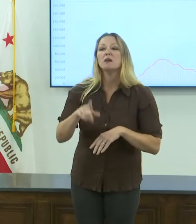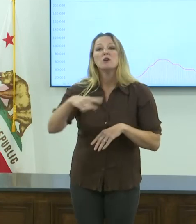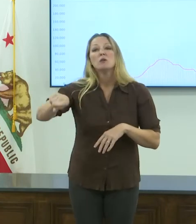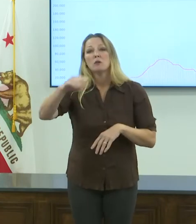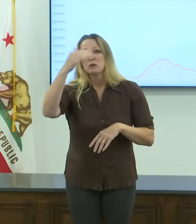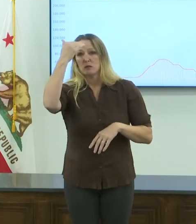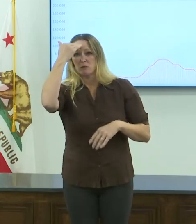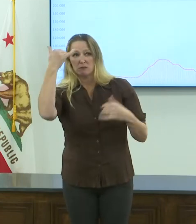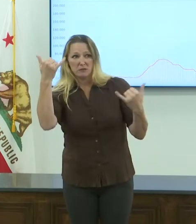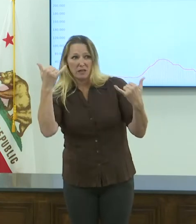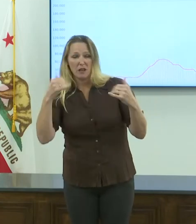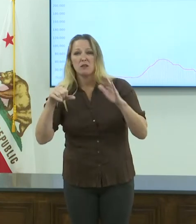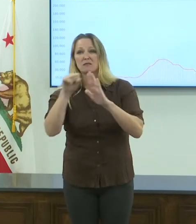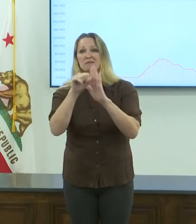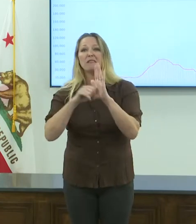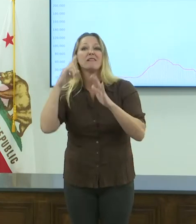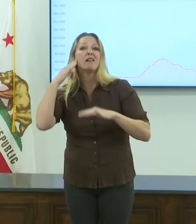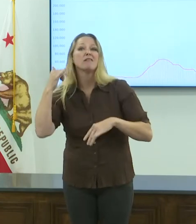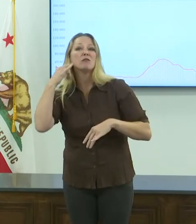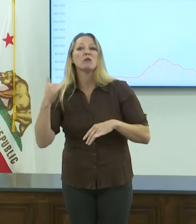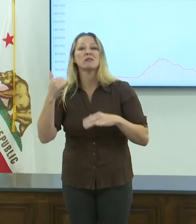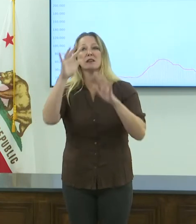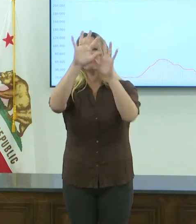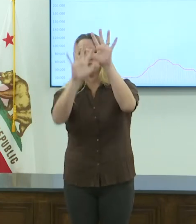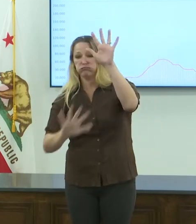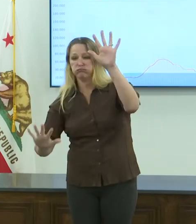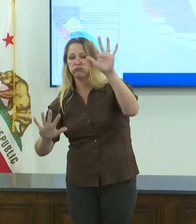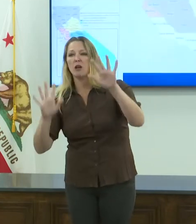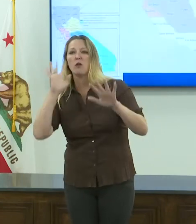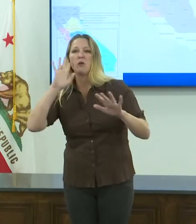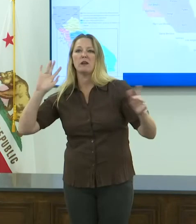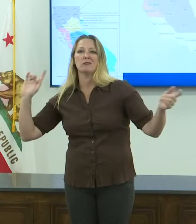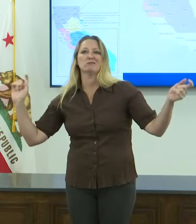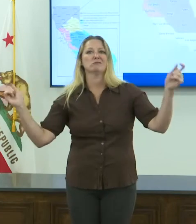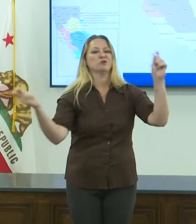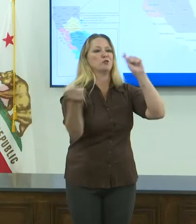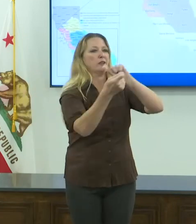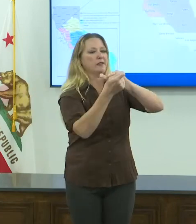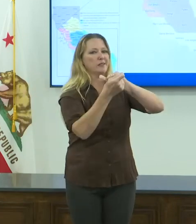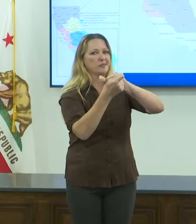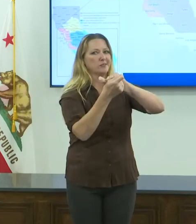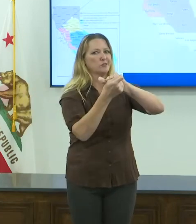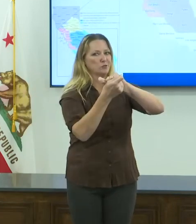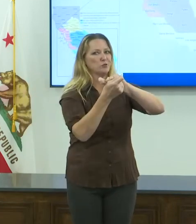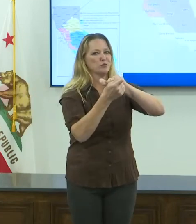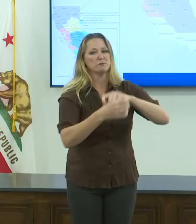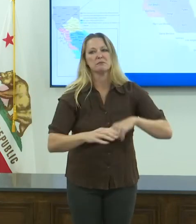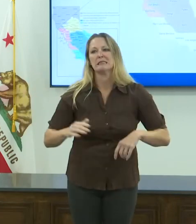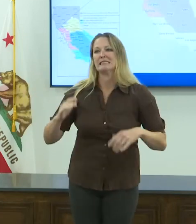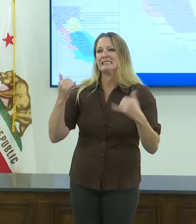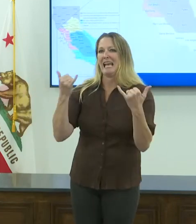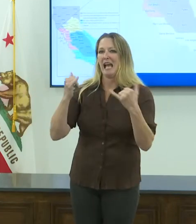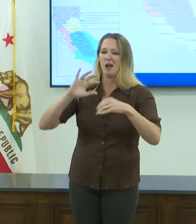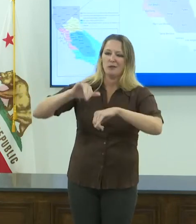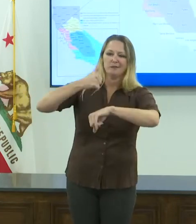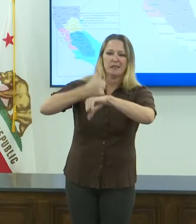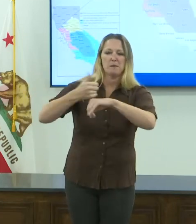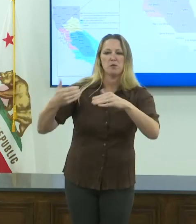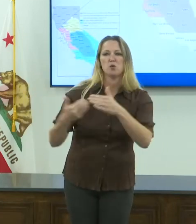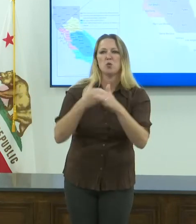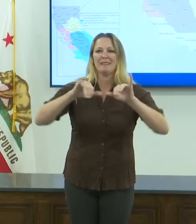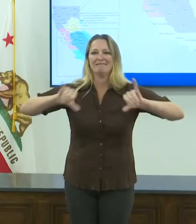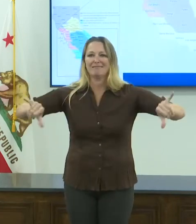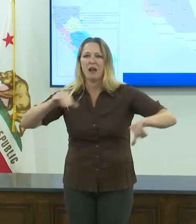moving into a new phase with a new shelter-at-home order that is based upon hospitalizations.